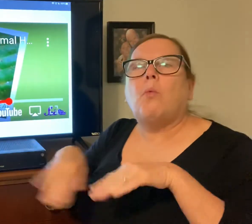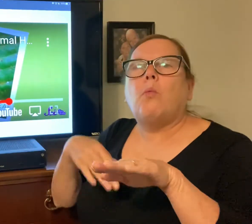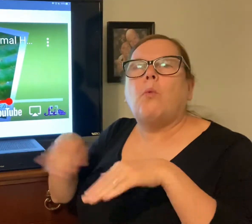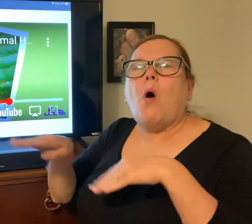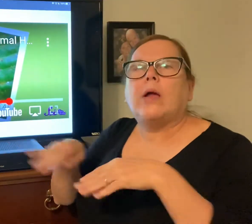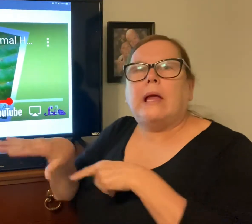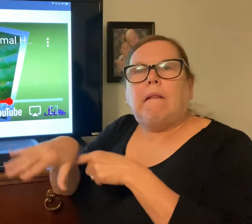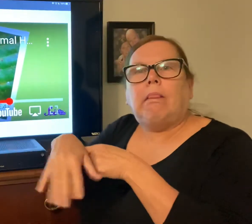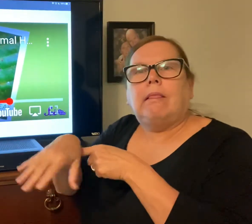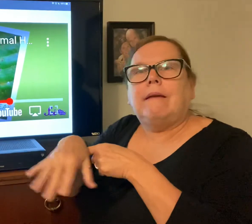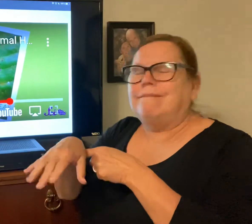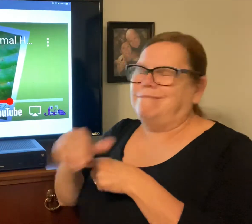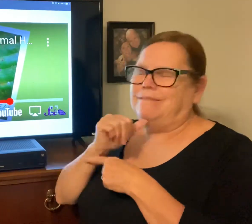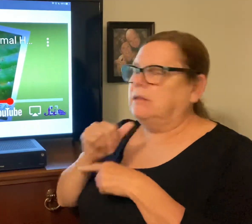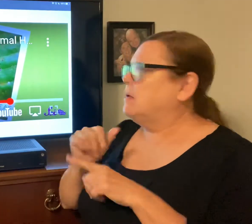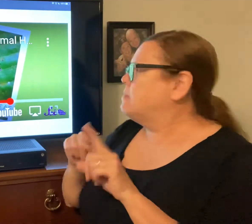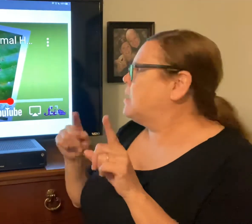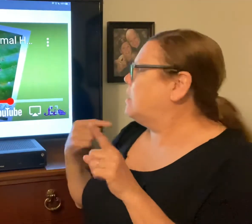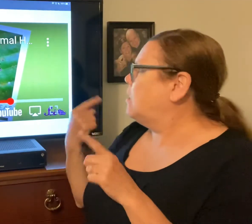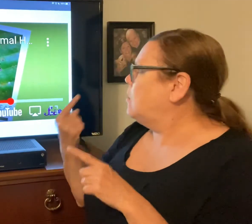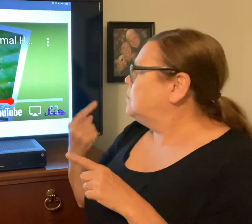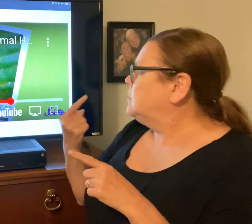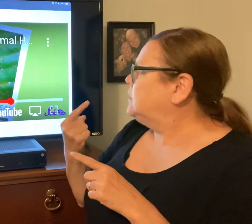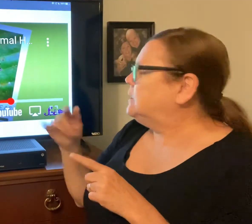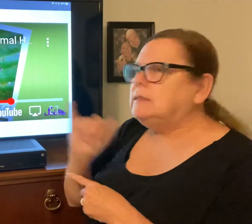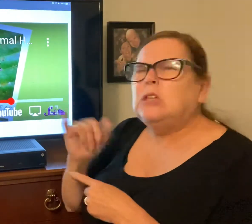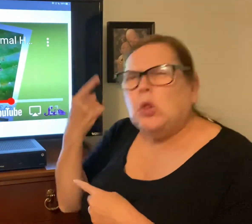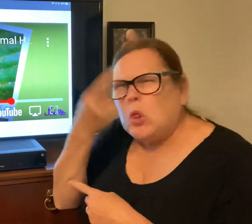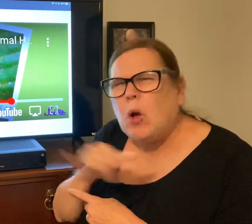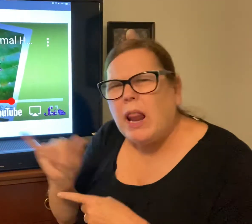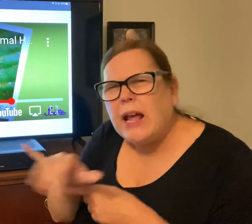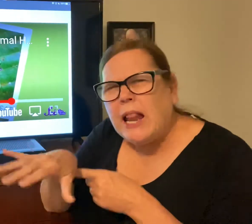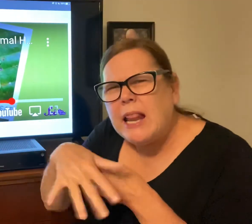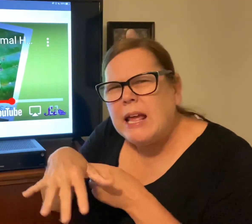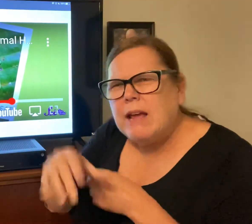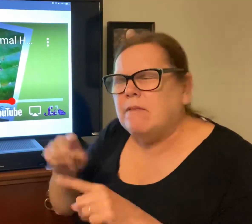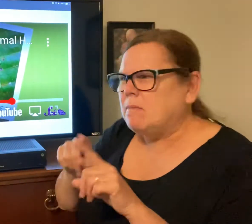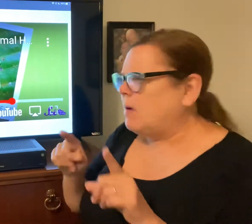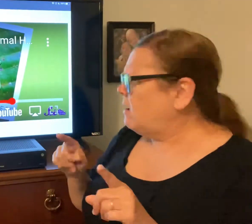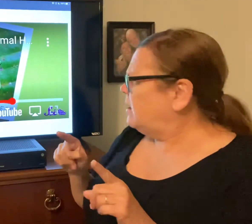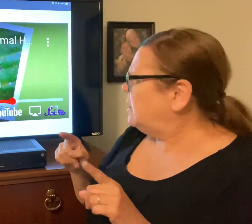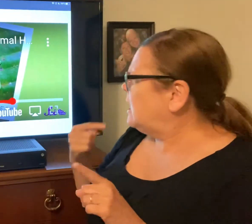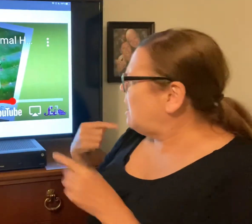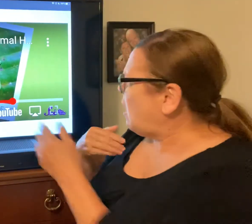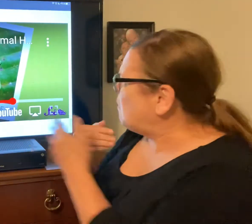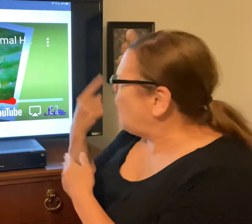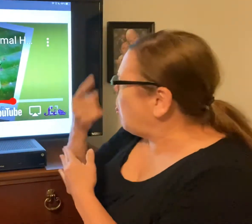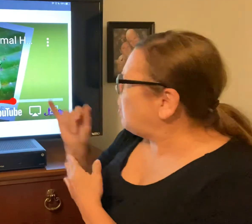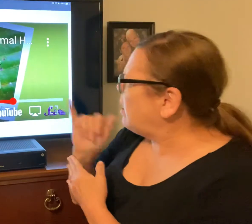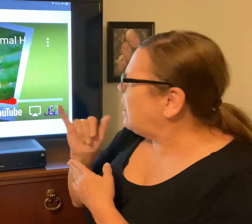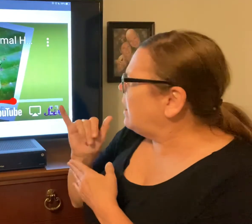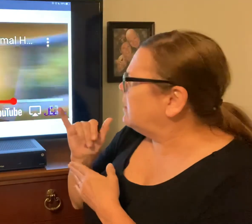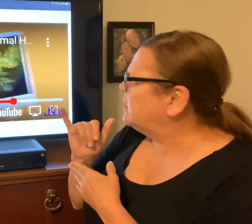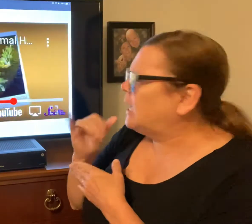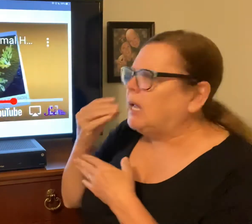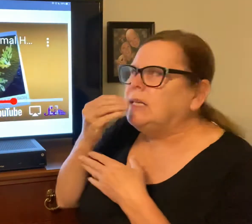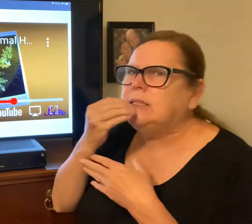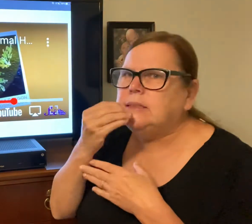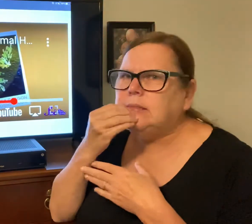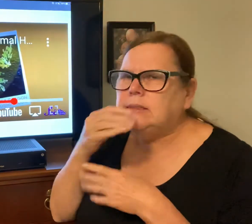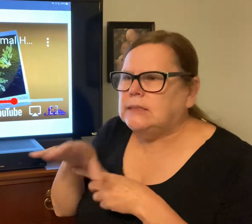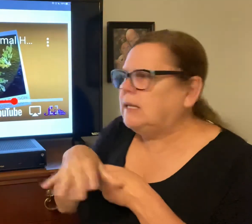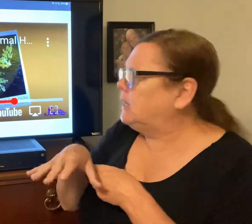The walking leaf not only has the color and shape of a green leaf, it even has markings on its body that make it look like it's been nibbled on. Now,